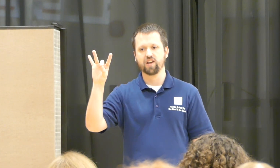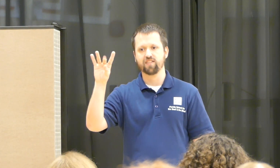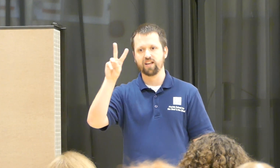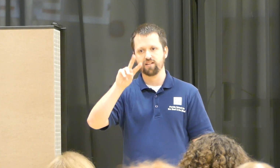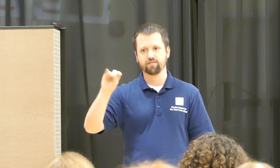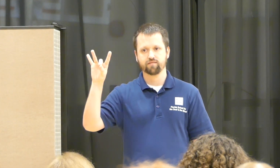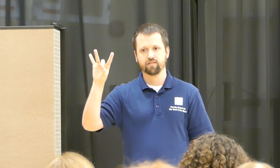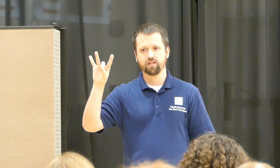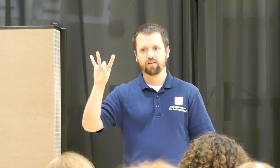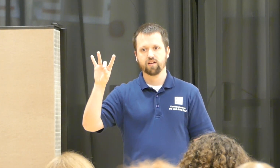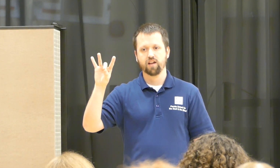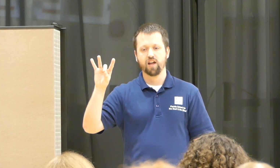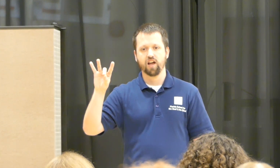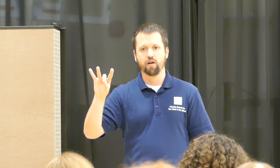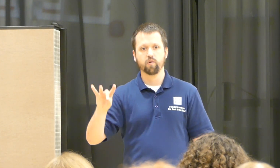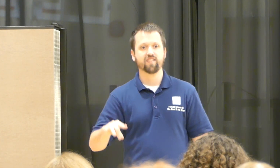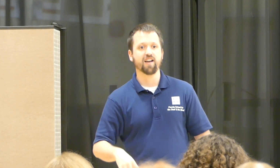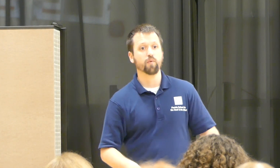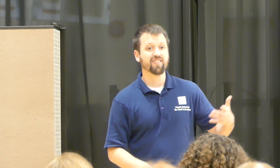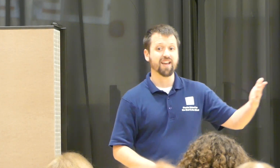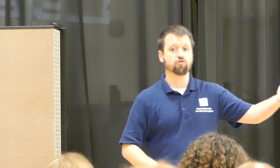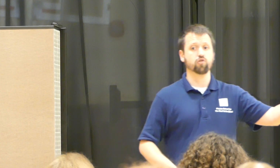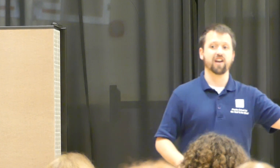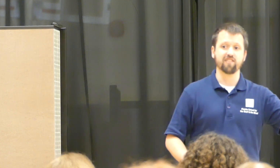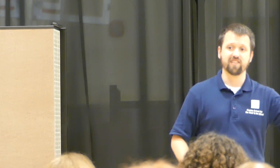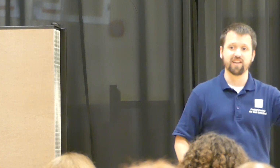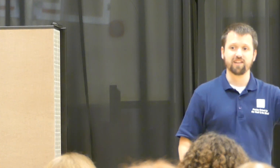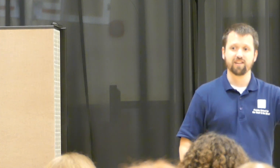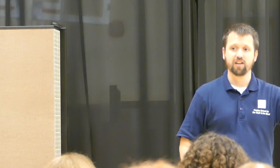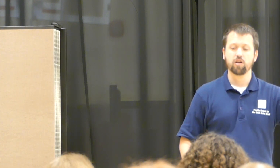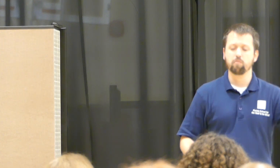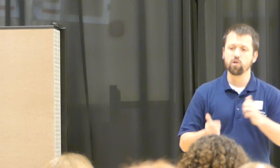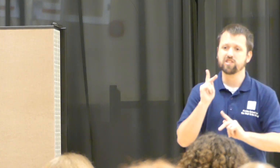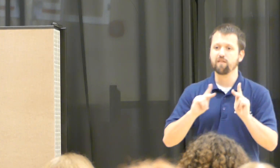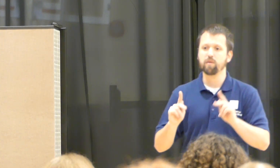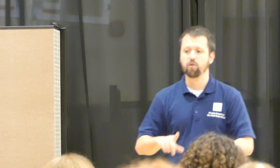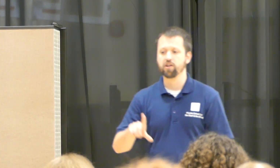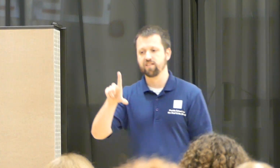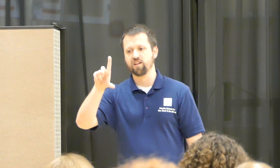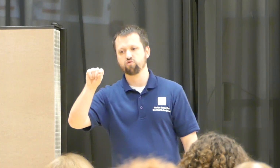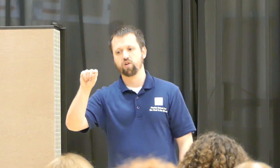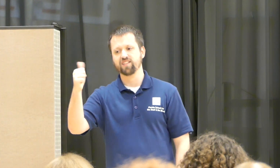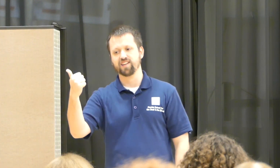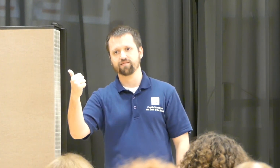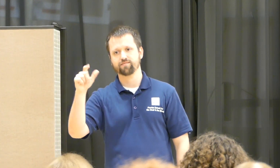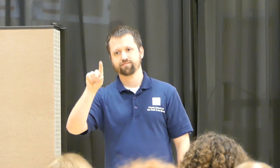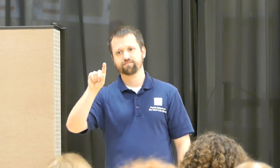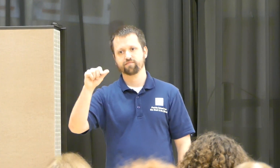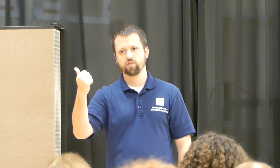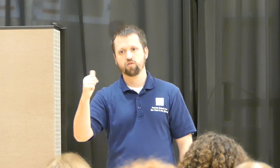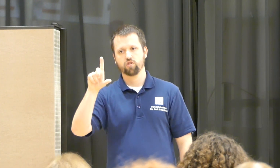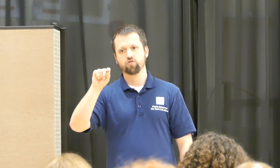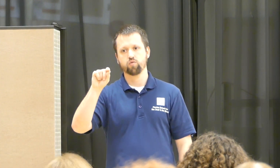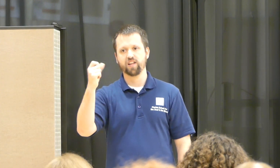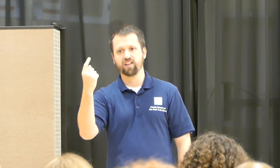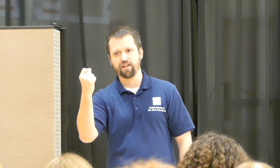2008. We say 2010. Most deaf people are going to sign 2010. Oh, yeah.